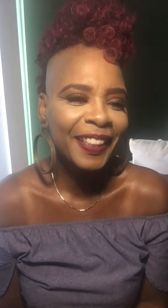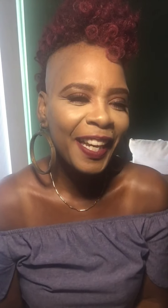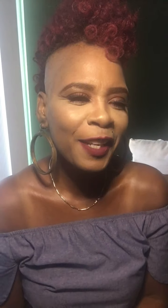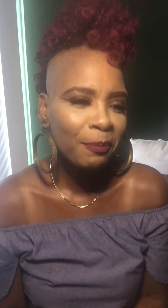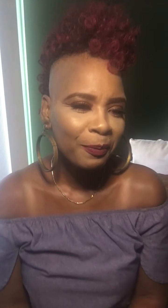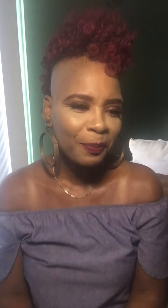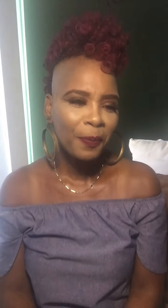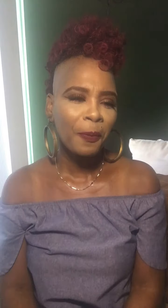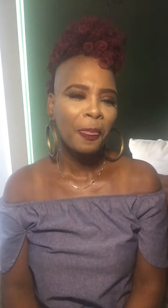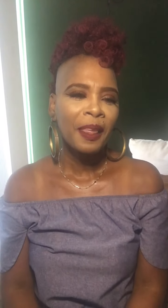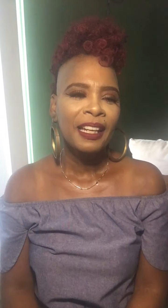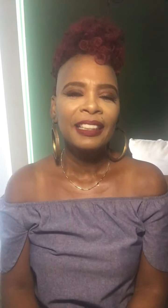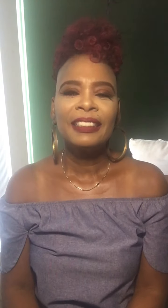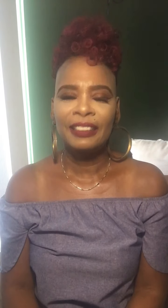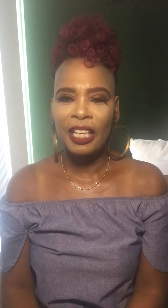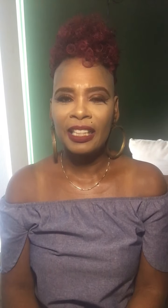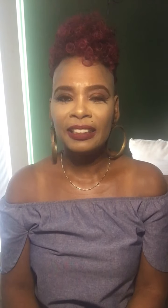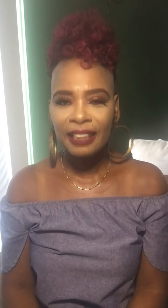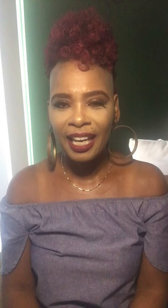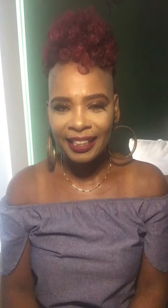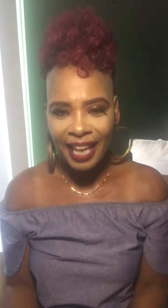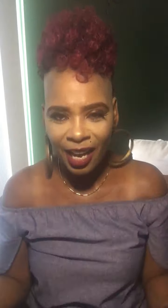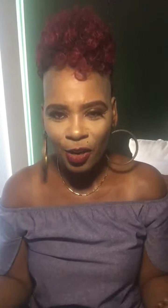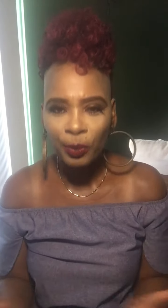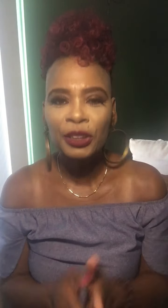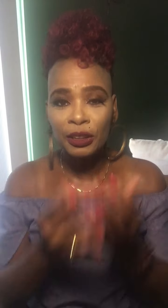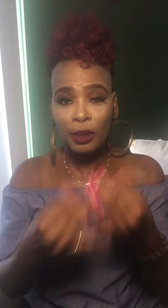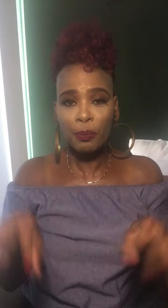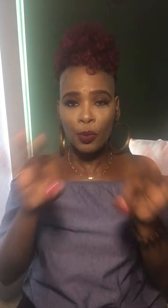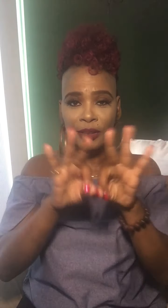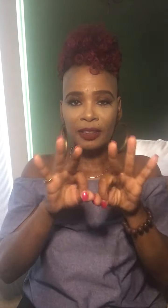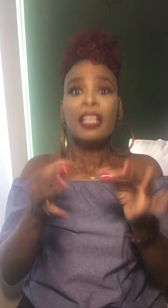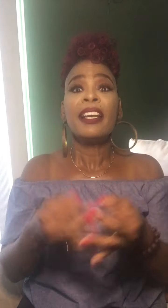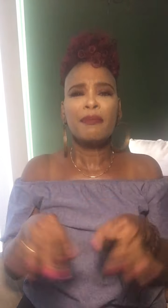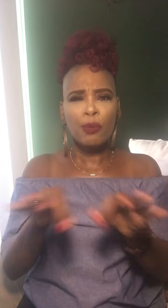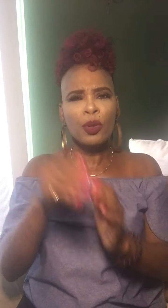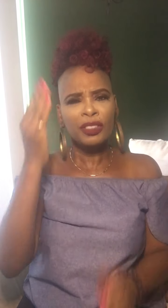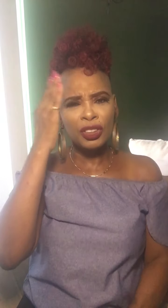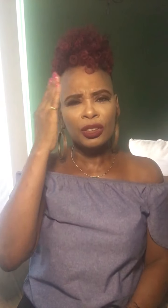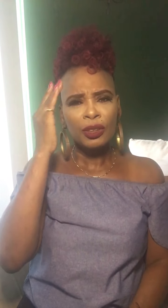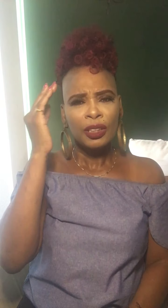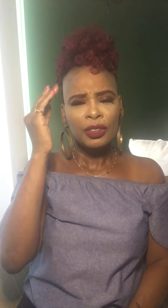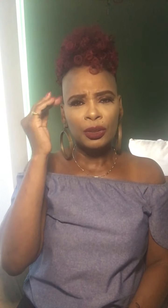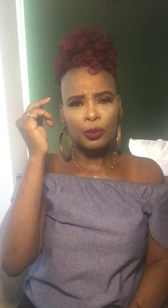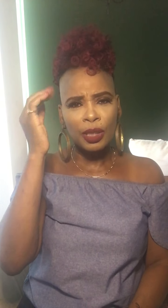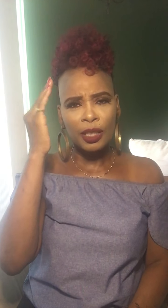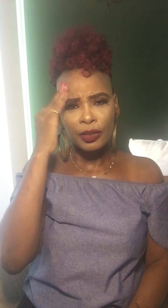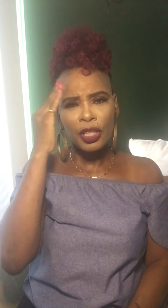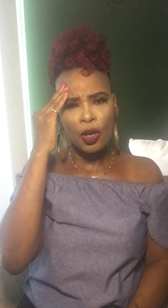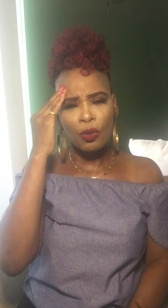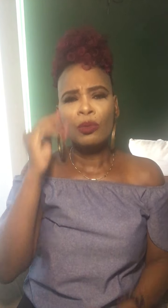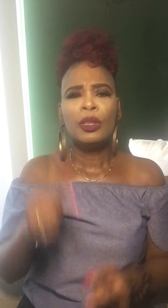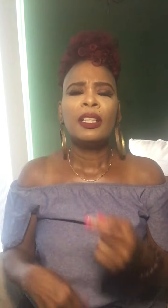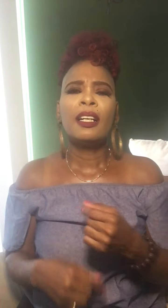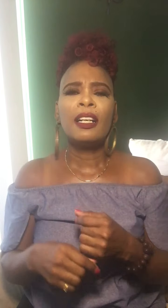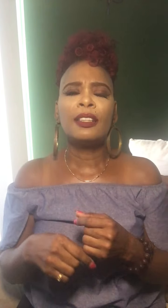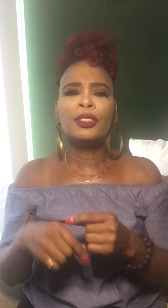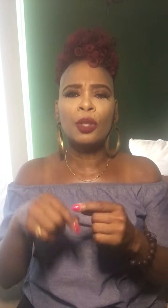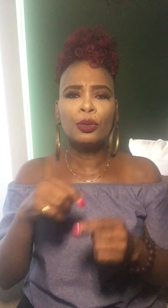okay? So, and a sign now, which is important to know.